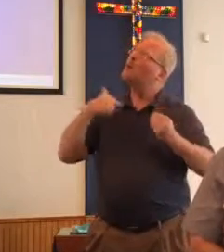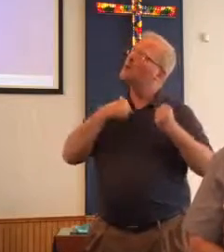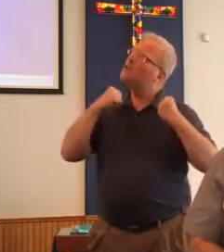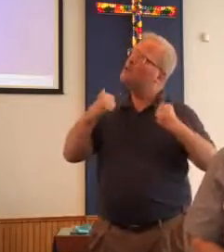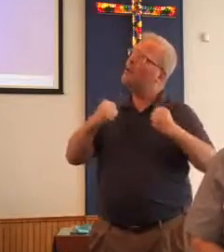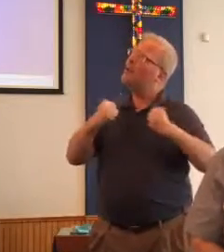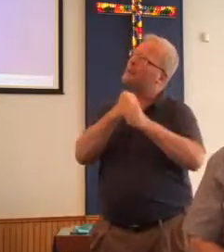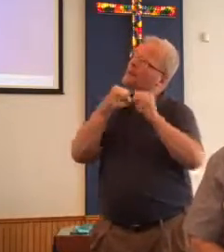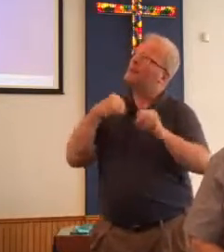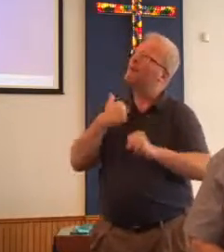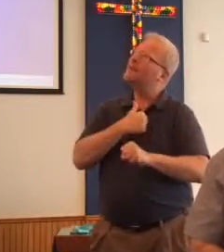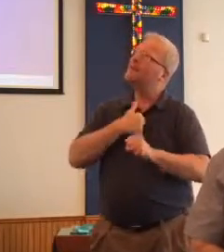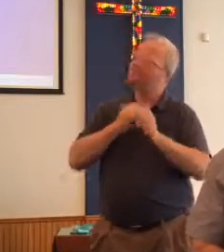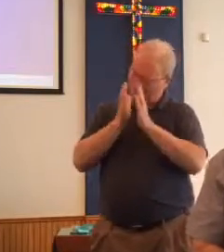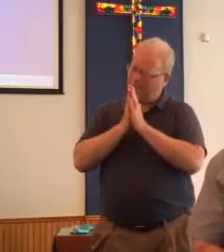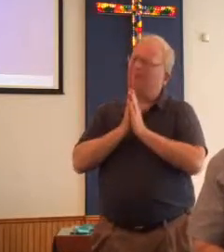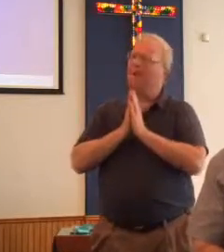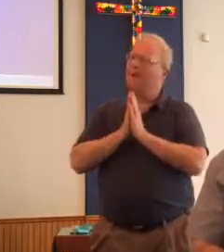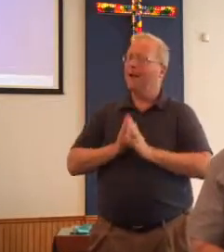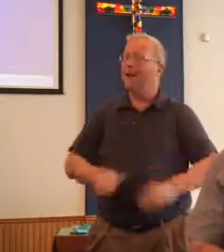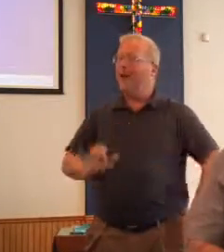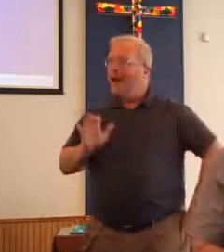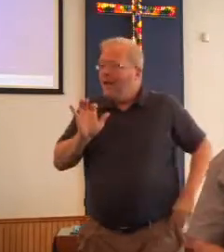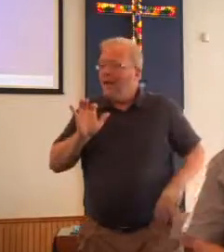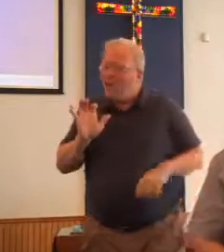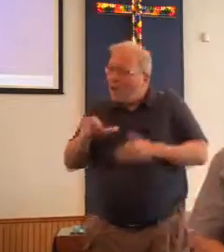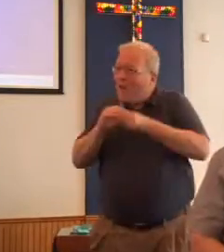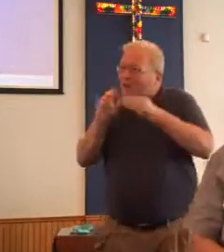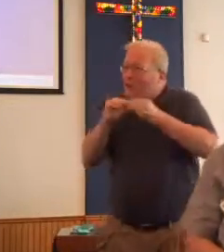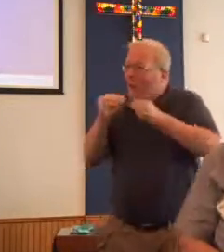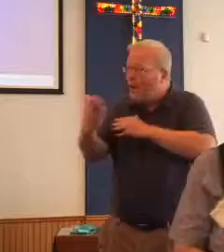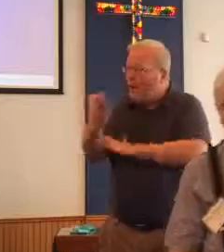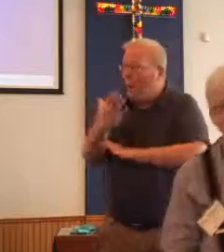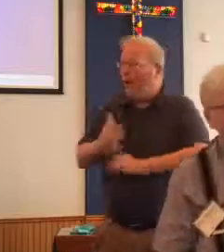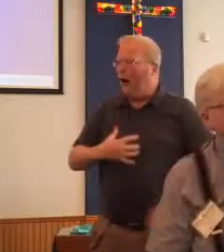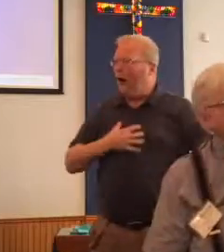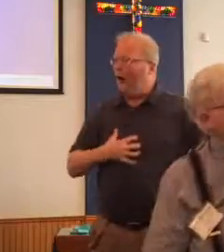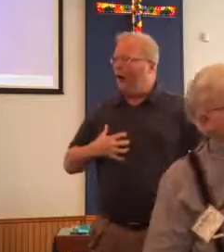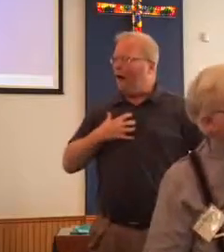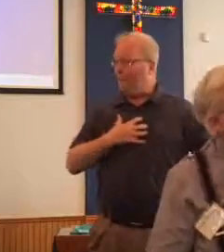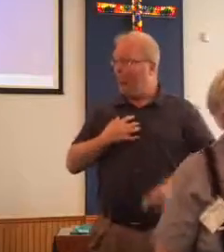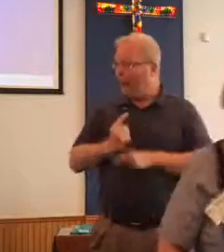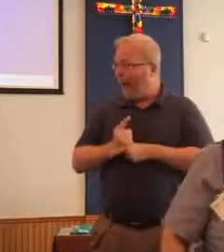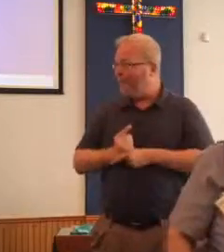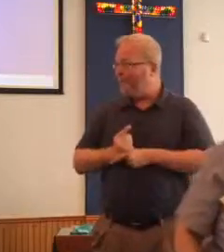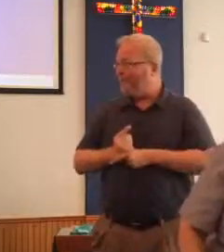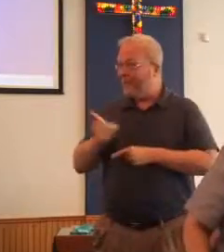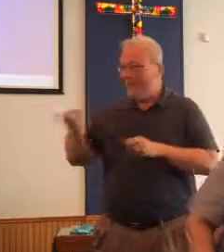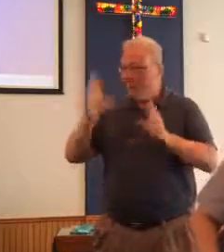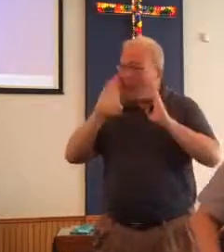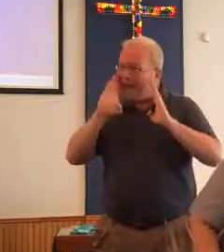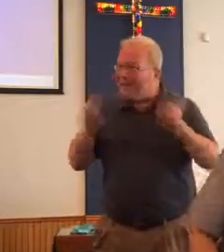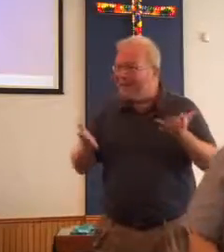Amen. So I picked an icky story this morning. Got your attention, didn't we?